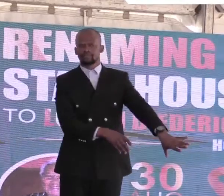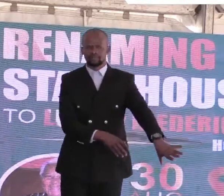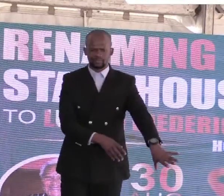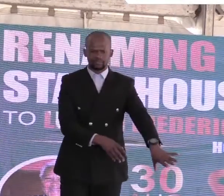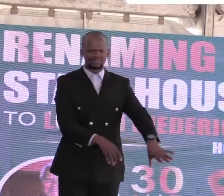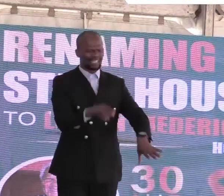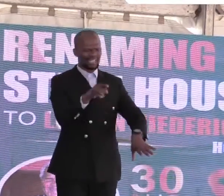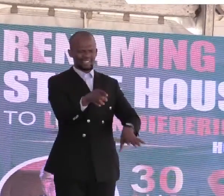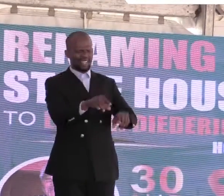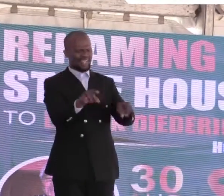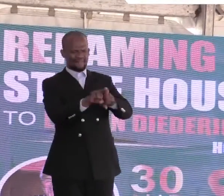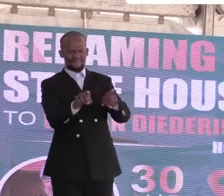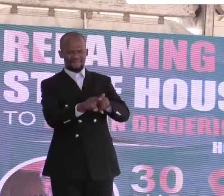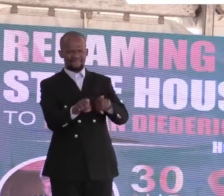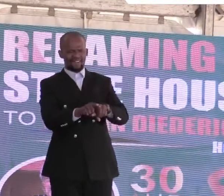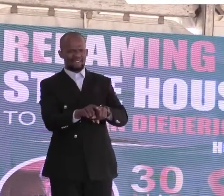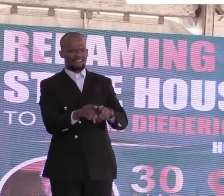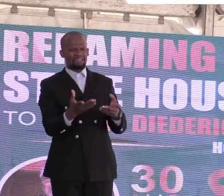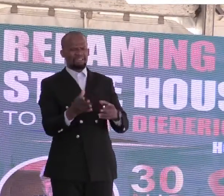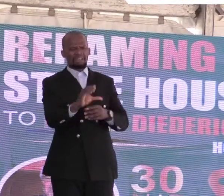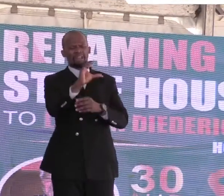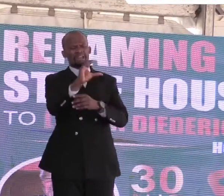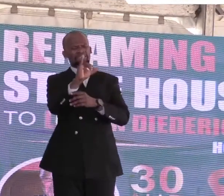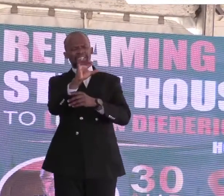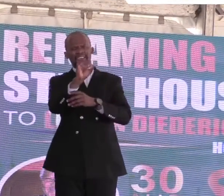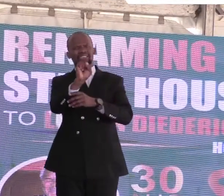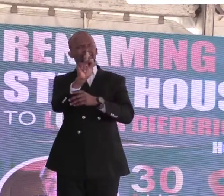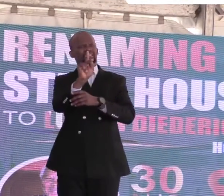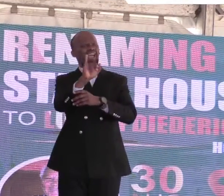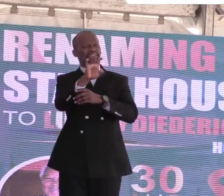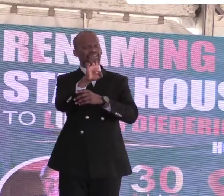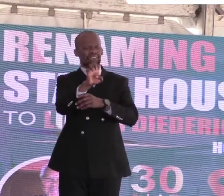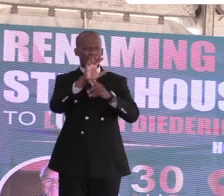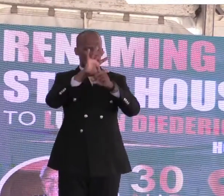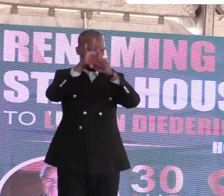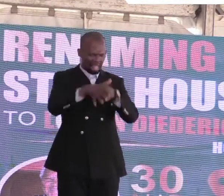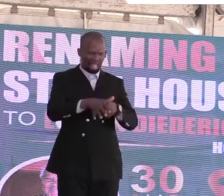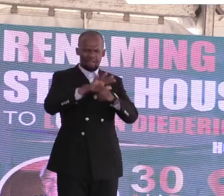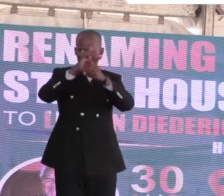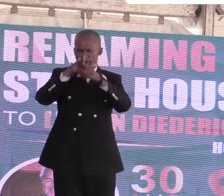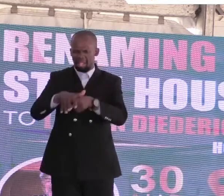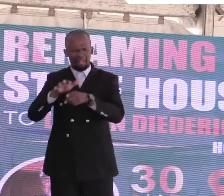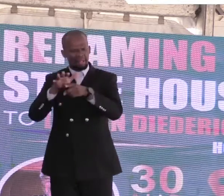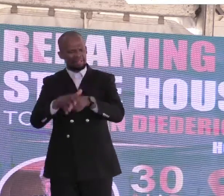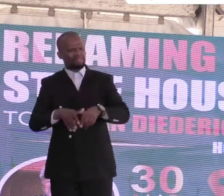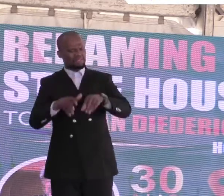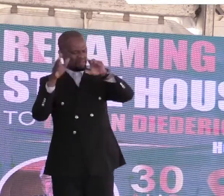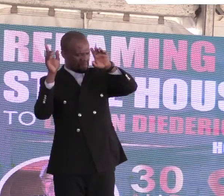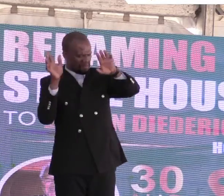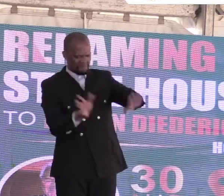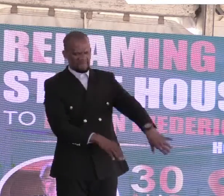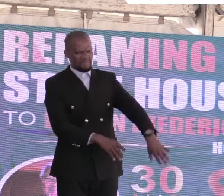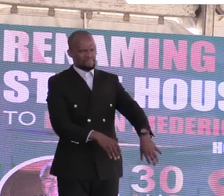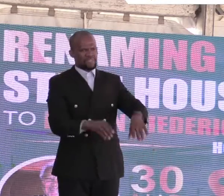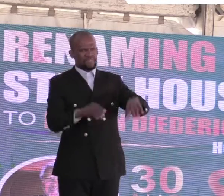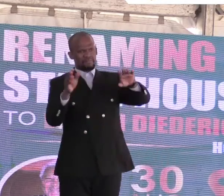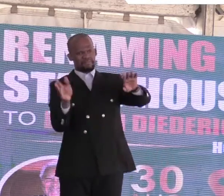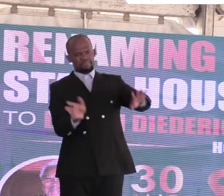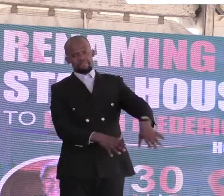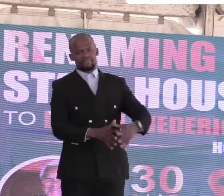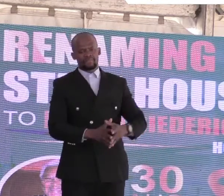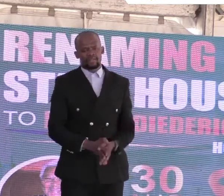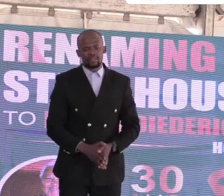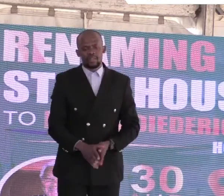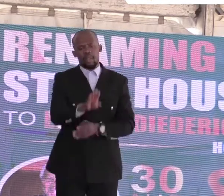was synonymous with the repressive Ciskei homeland regime, which was the offspring of the apartheid regime. The